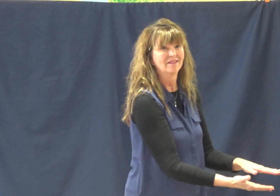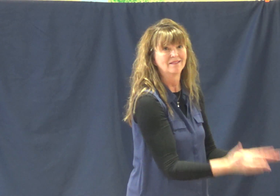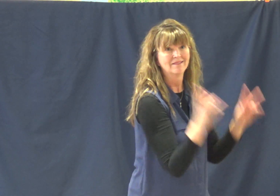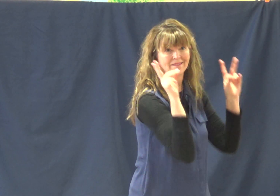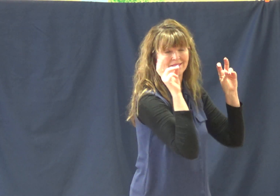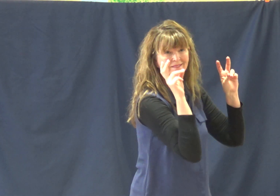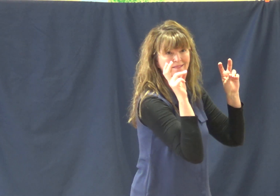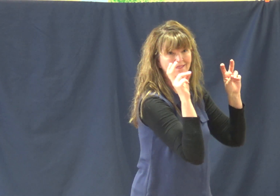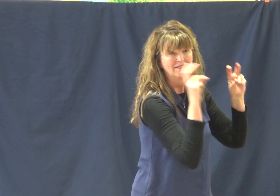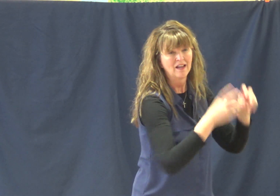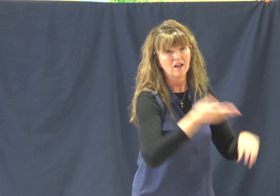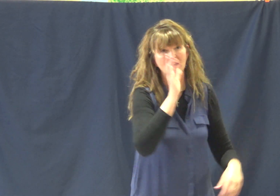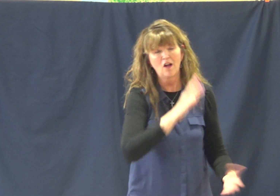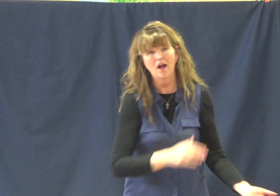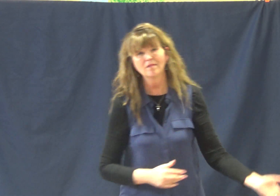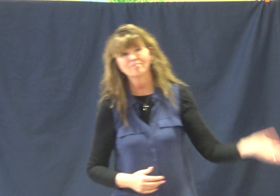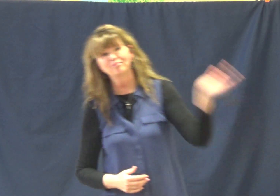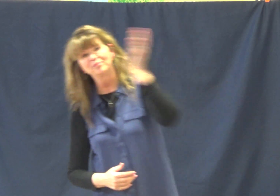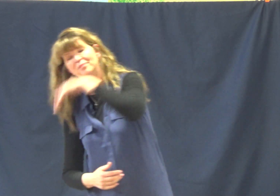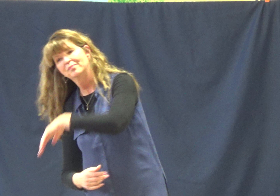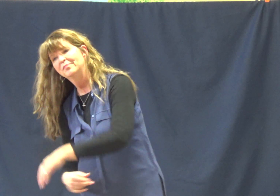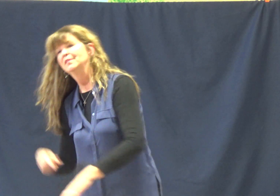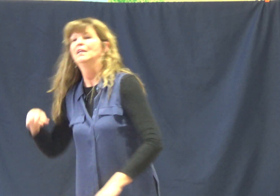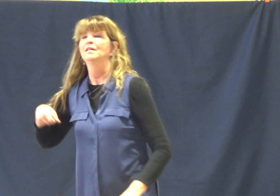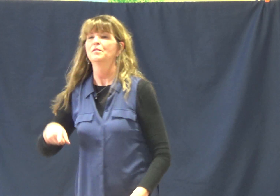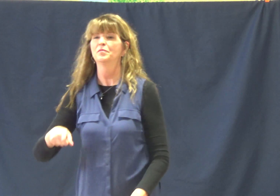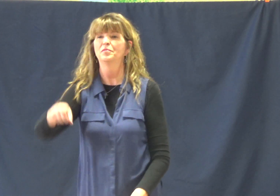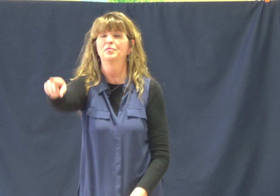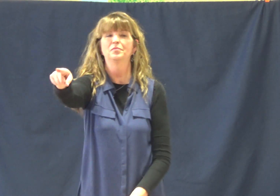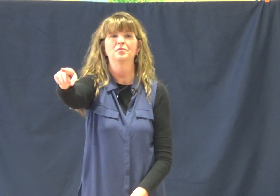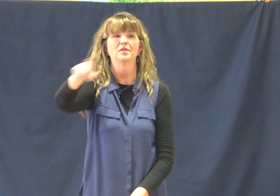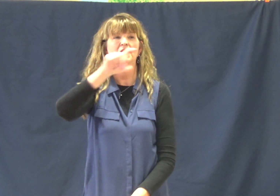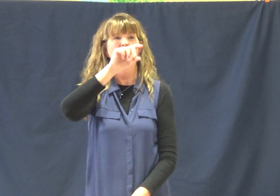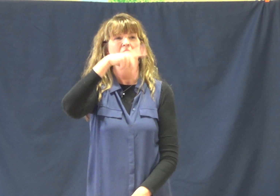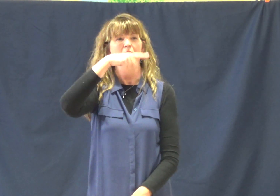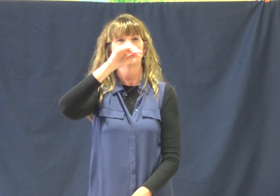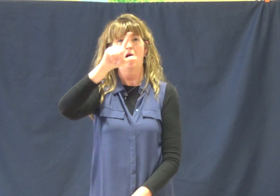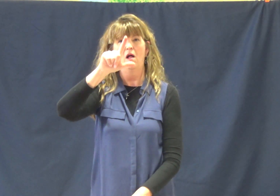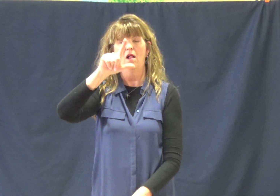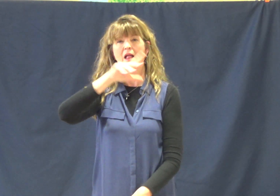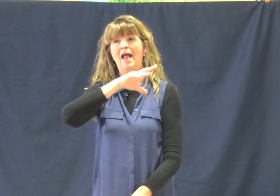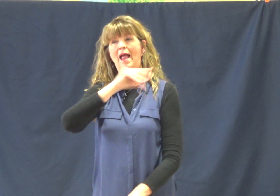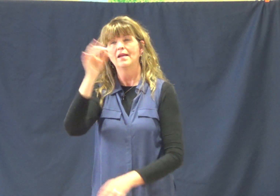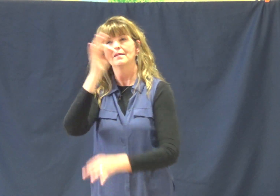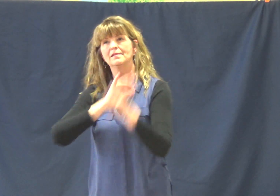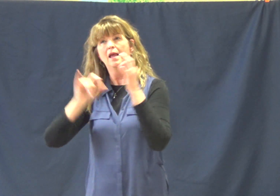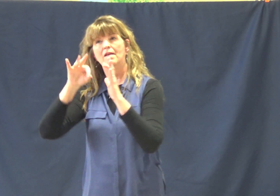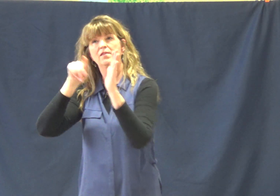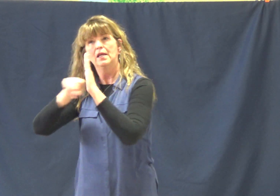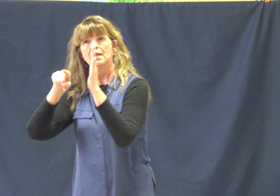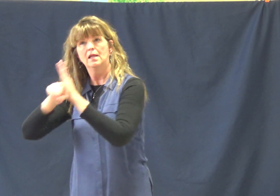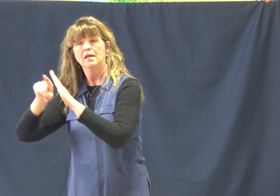Saul died on that road. And God sent him on a different